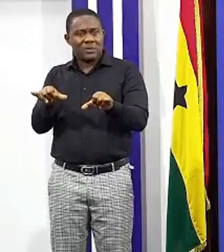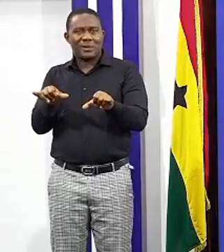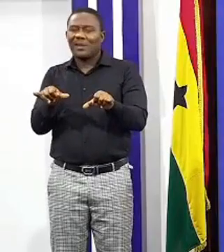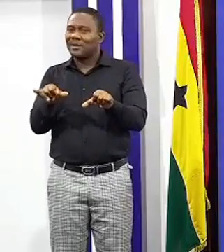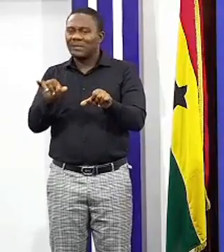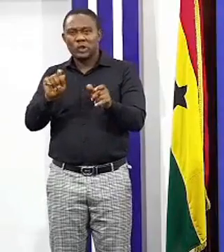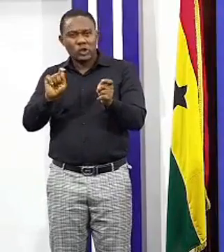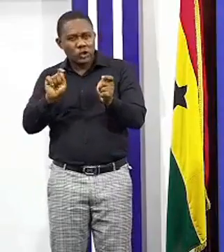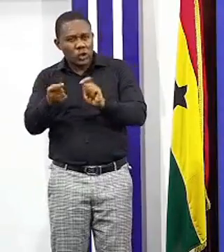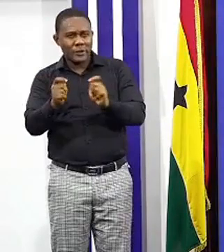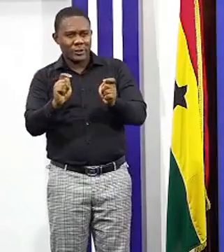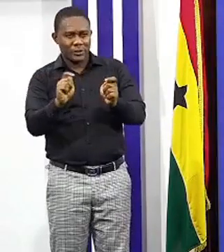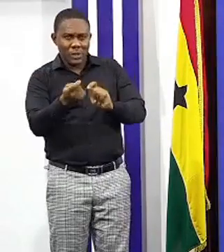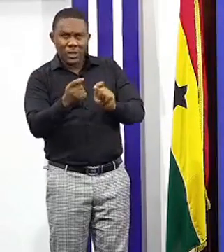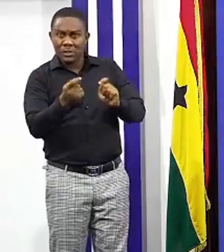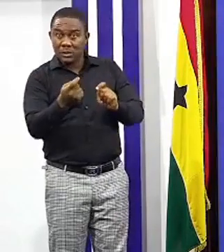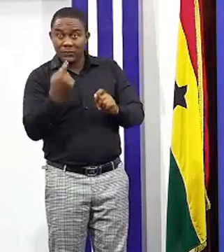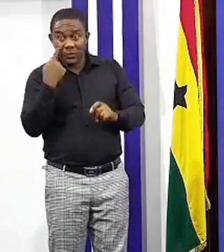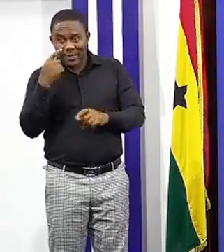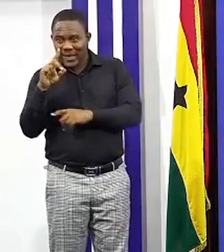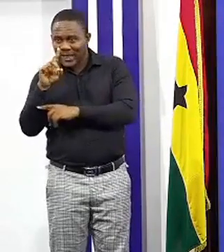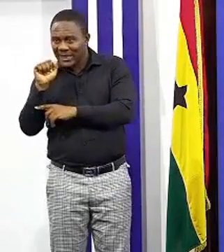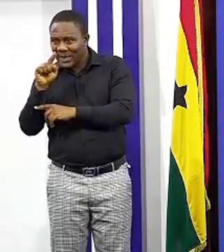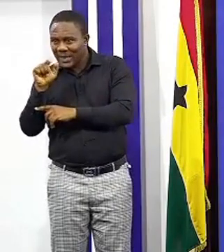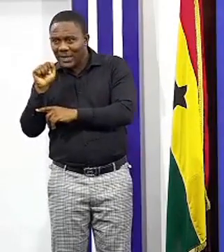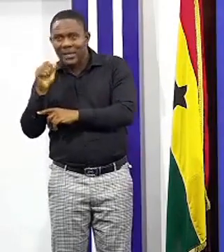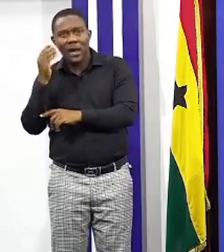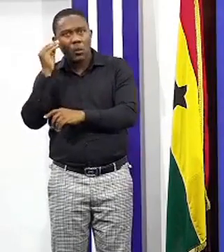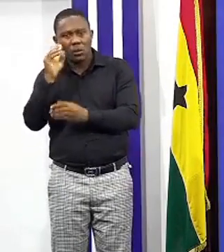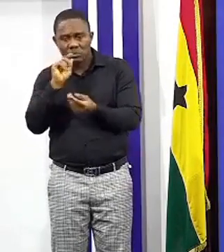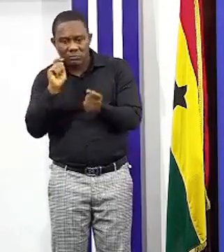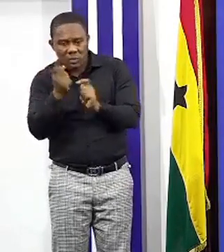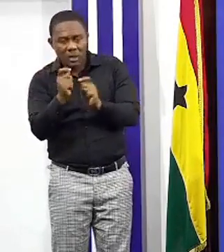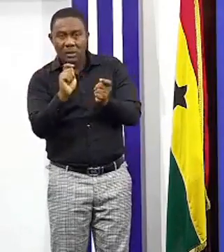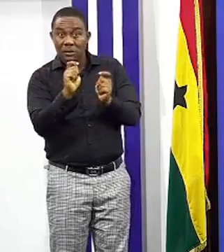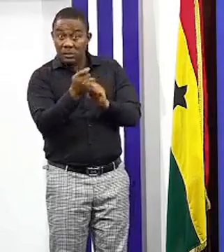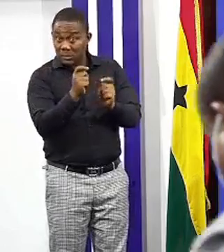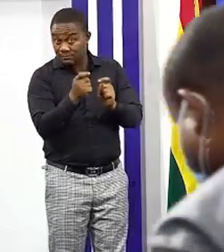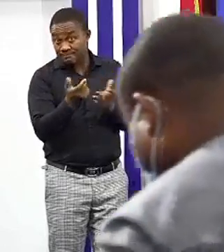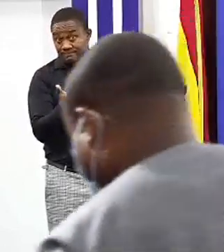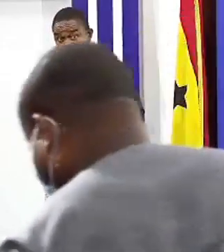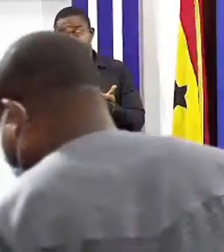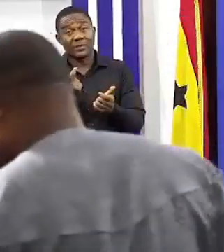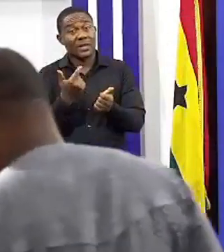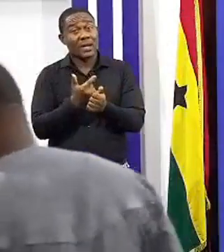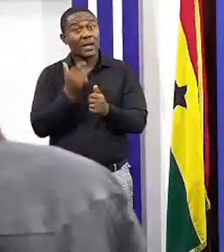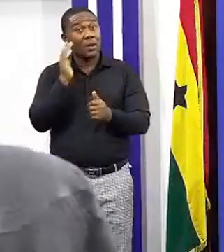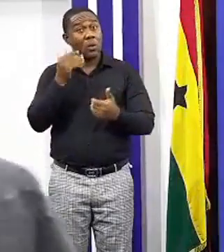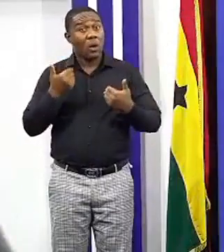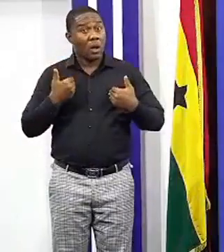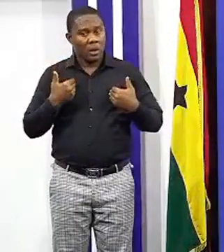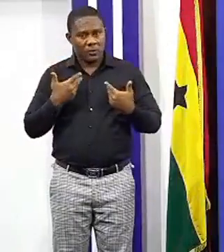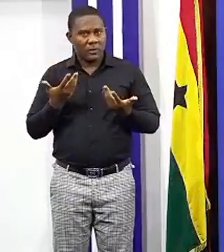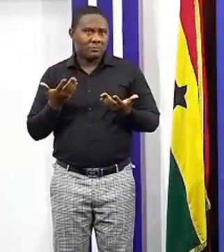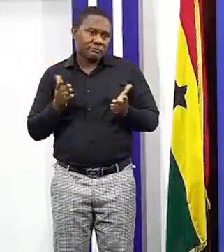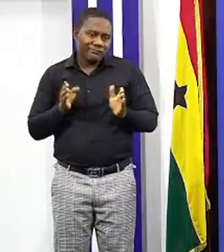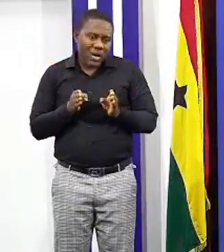dynamic, according to the data that we see every time. So at the end, Ghana have a model for